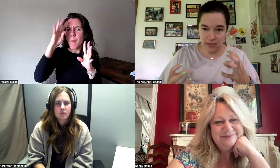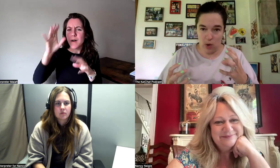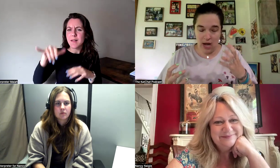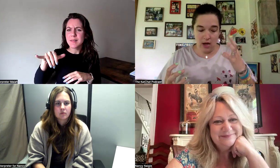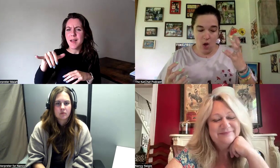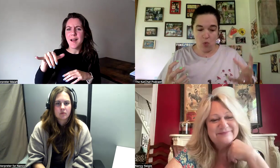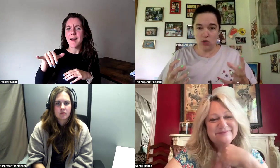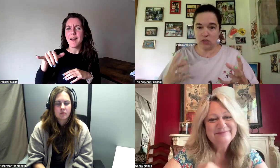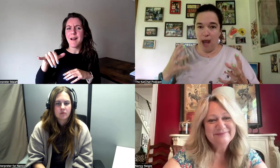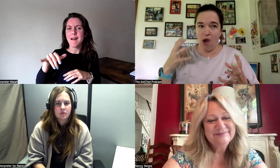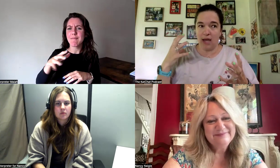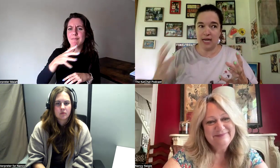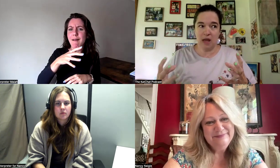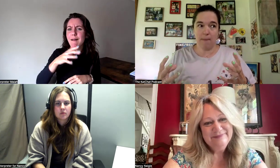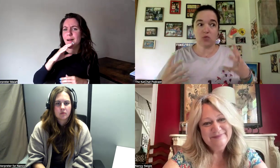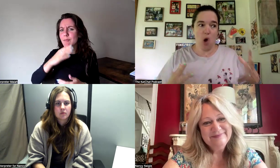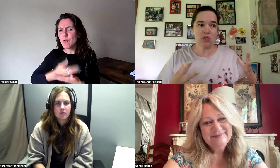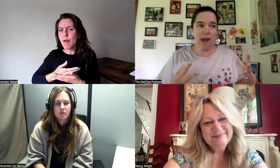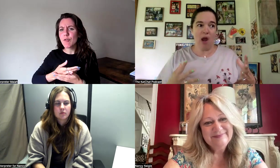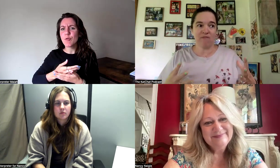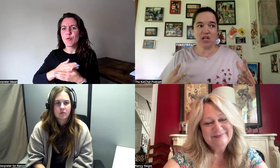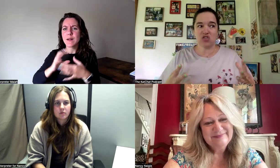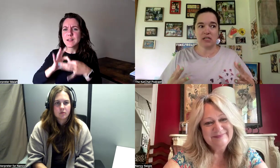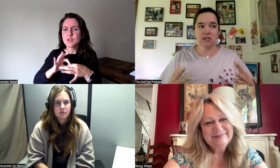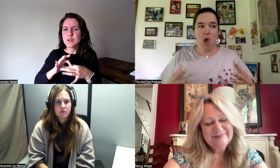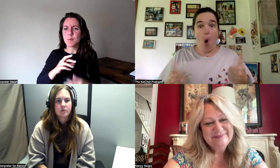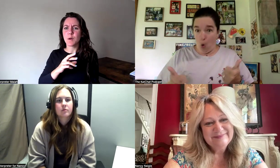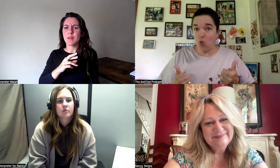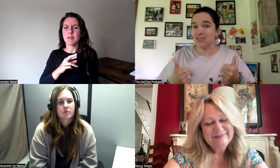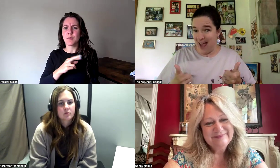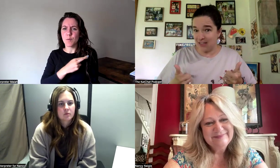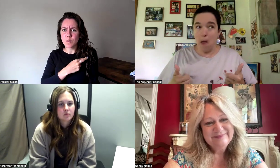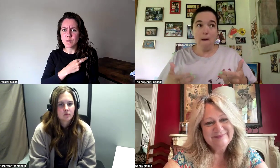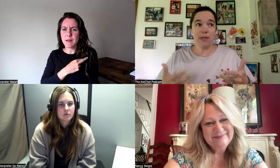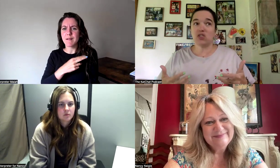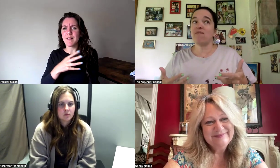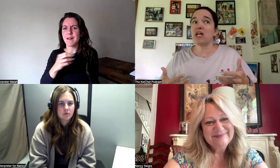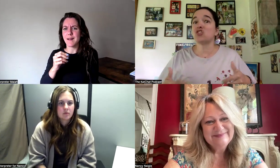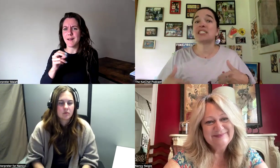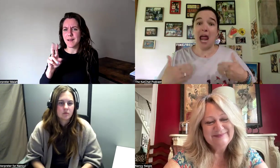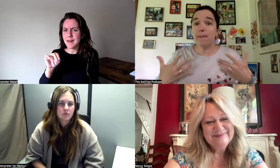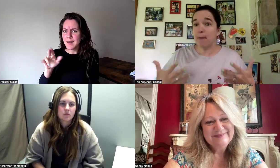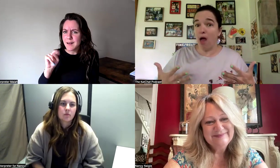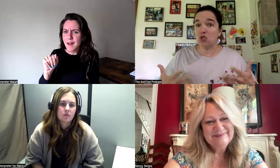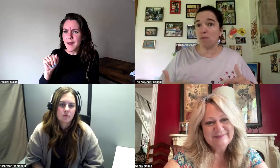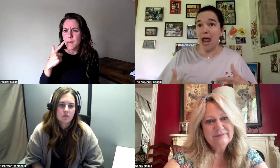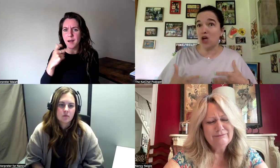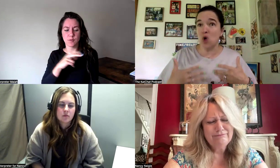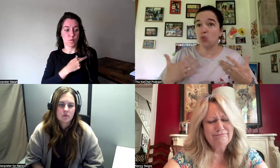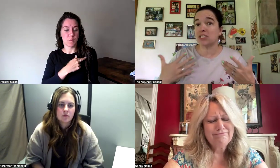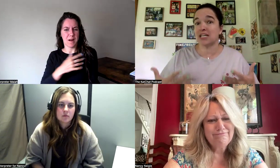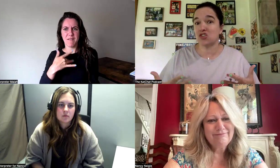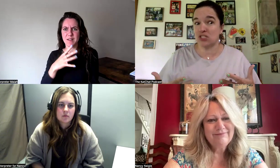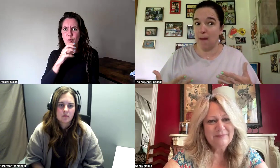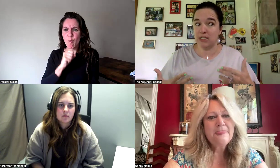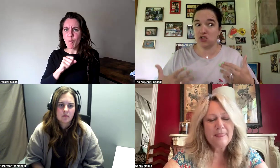dynamic between Rosemary and Nina? Because Rosemary feels she's old, yeah, but she feels she's capable to make her